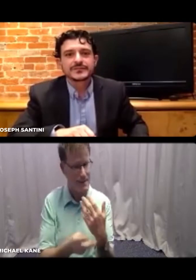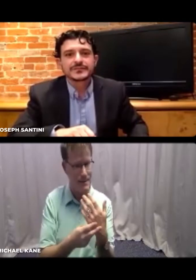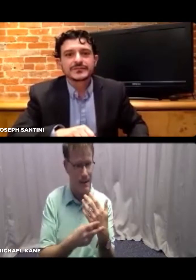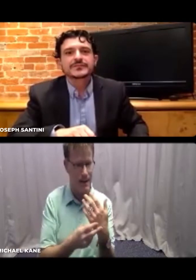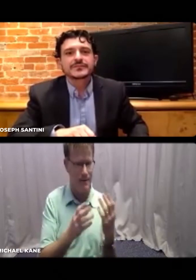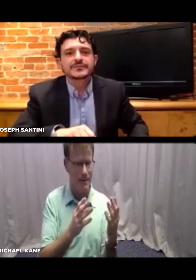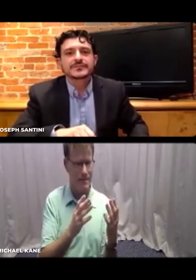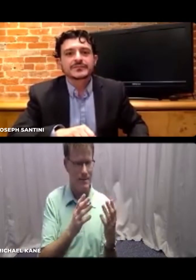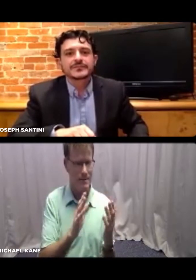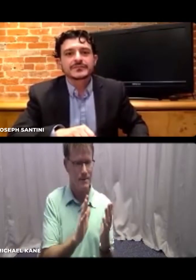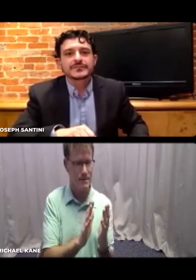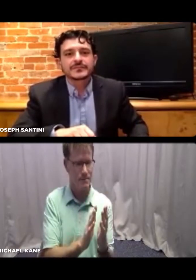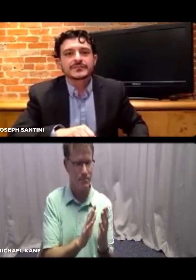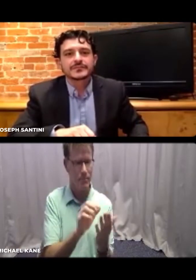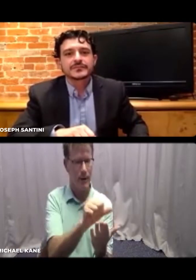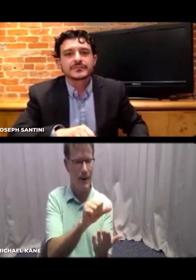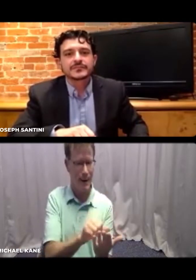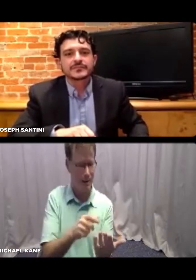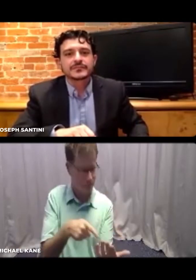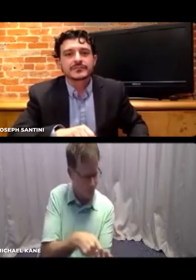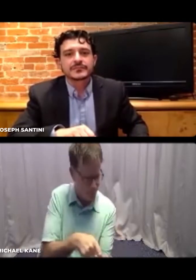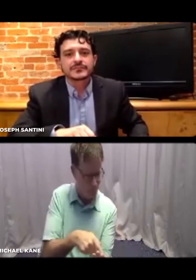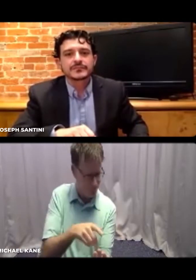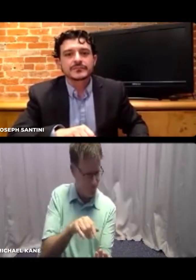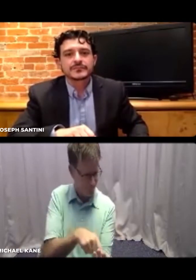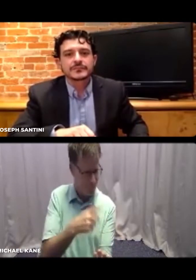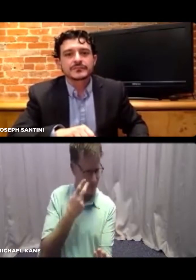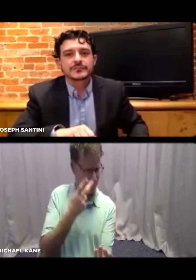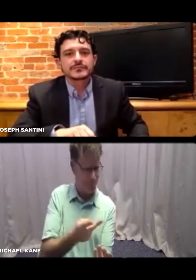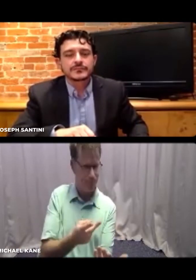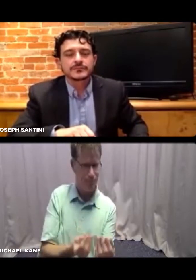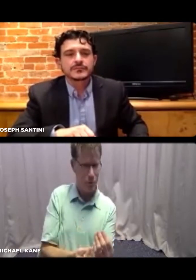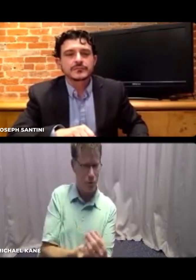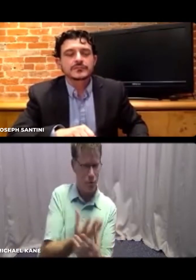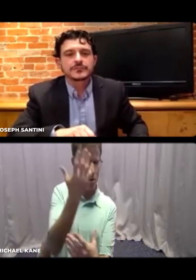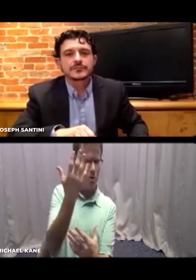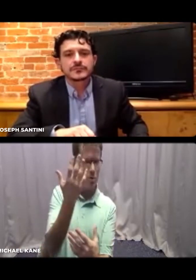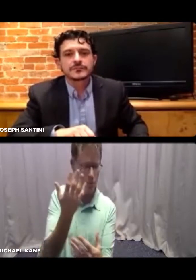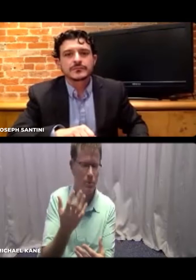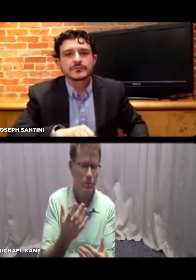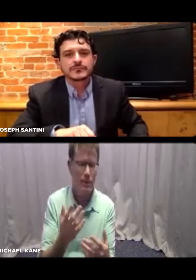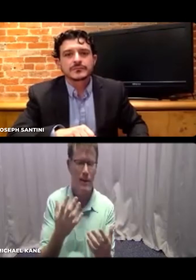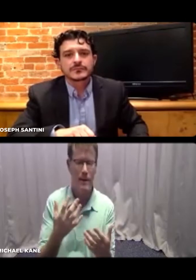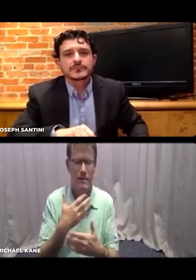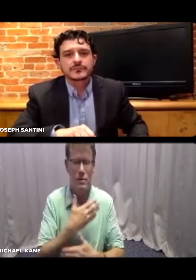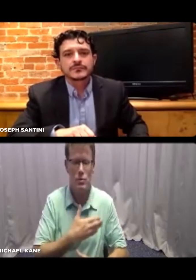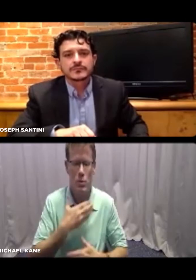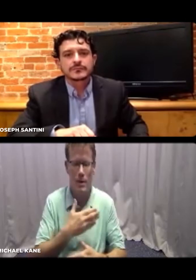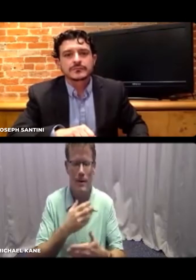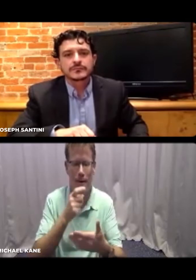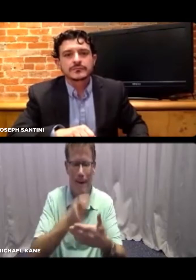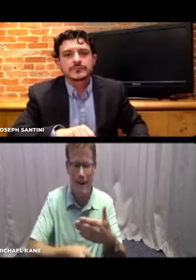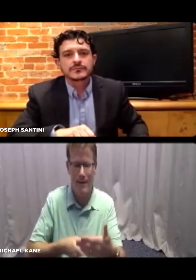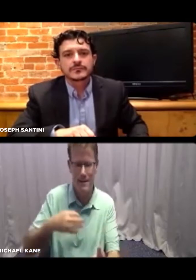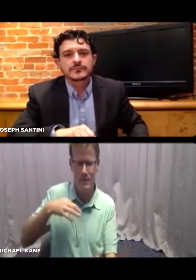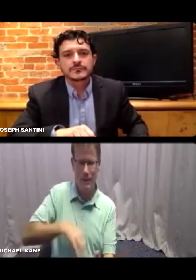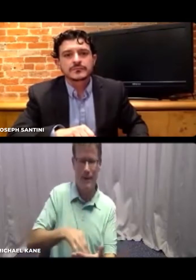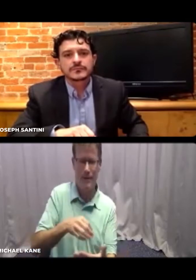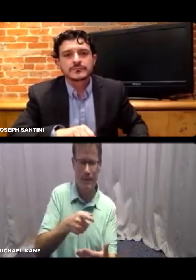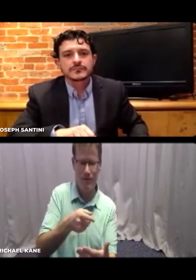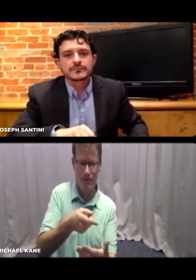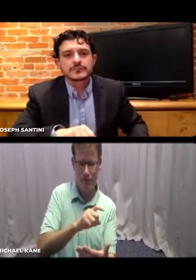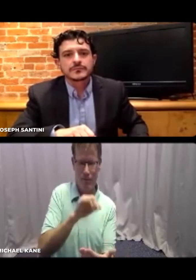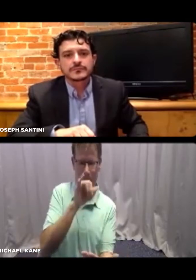parents to also share information about their own uh, financial accounts and show how